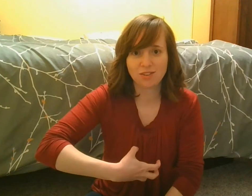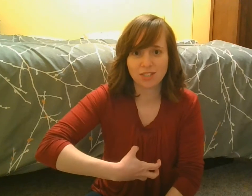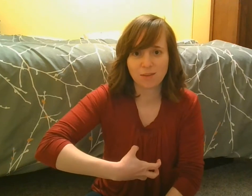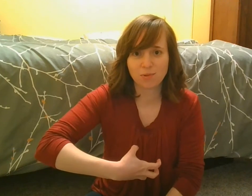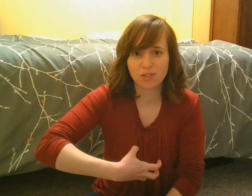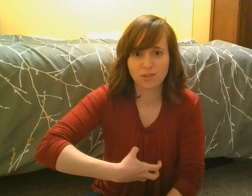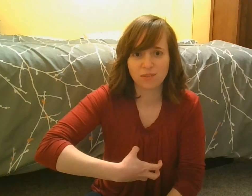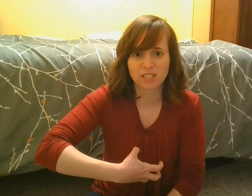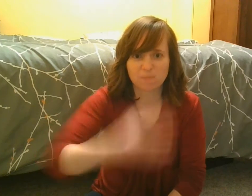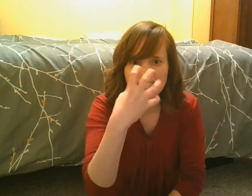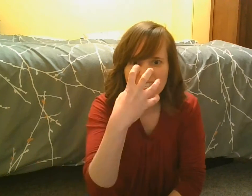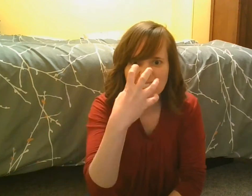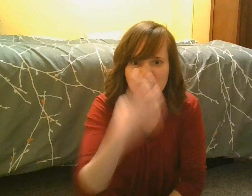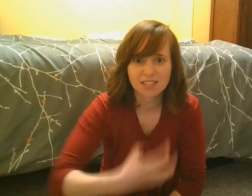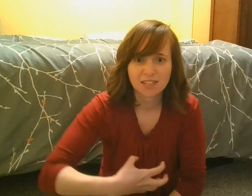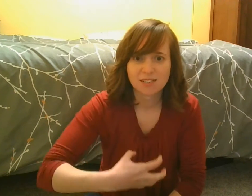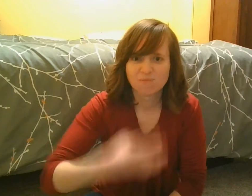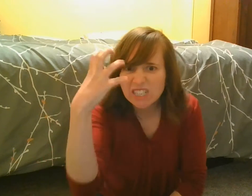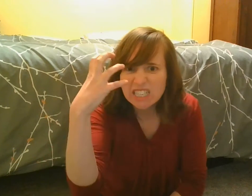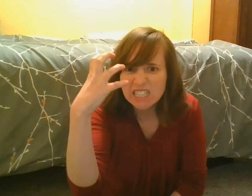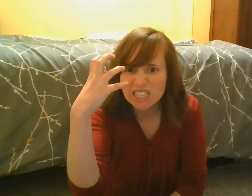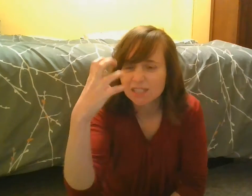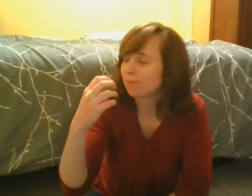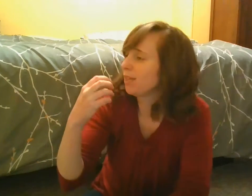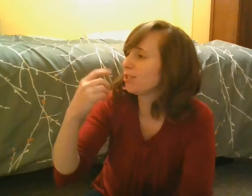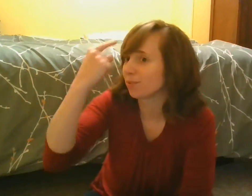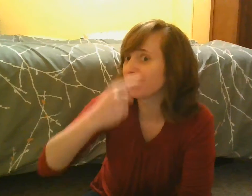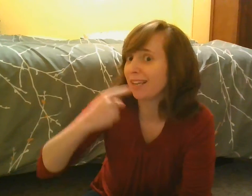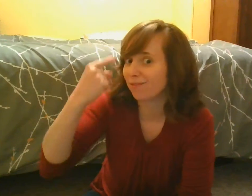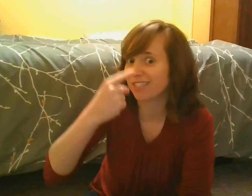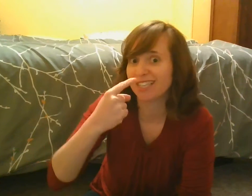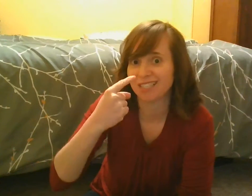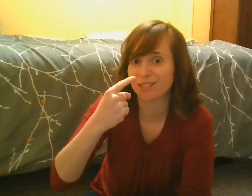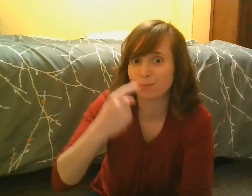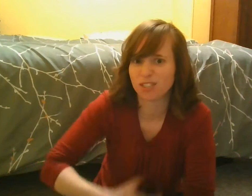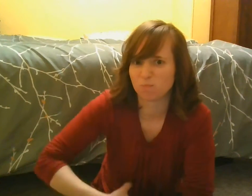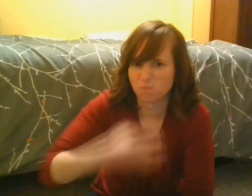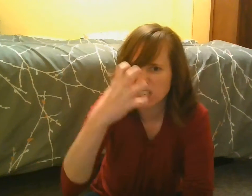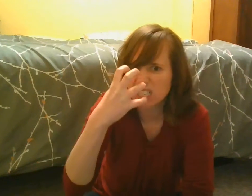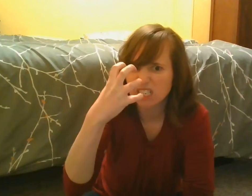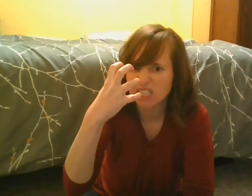just kind of put it to your face like mad. Make sure you really emphasize the expression mad.